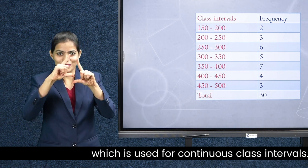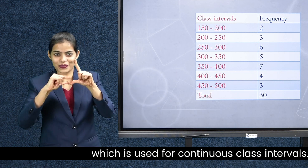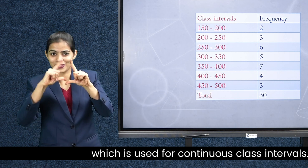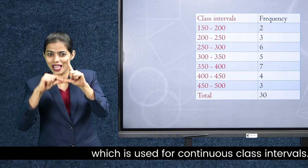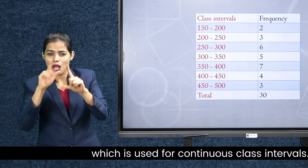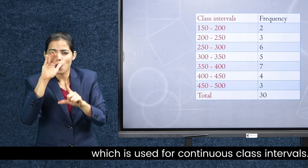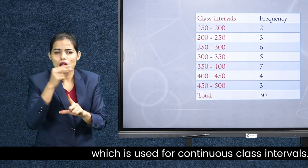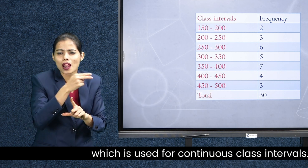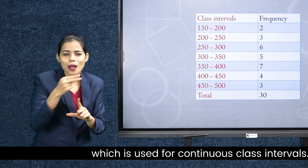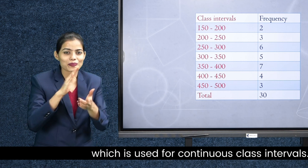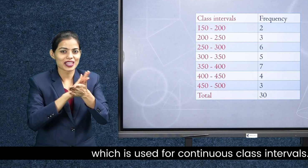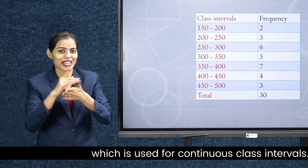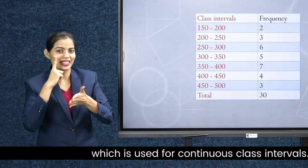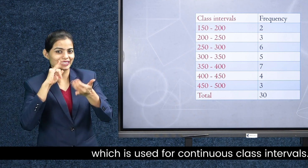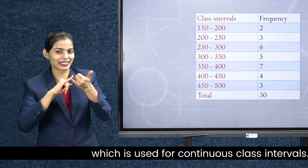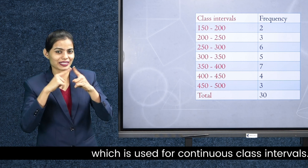is used for continuous class intervals.